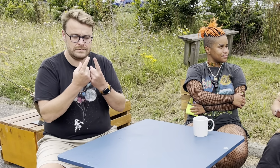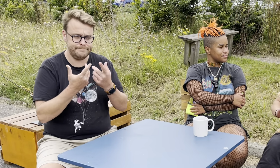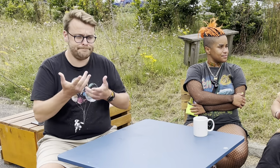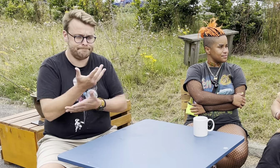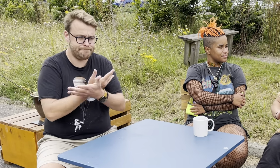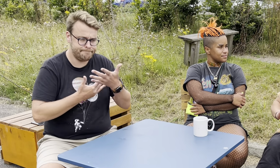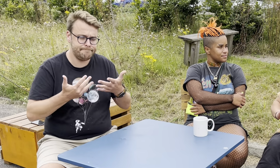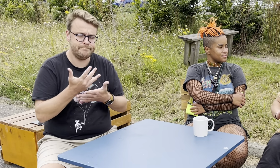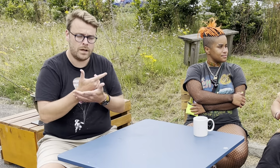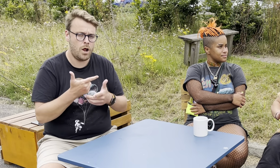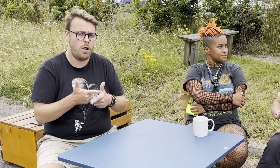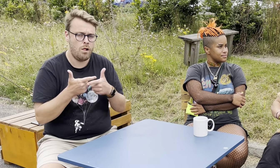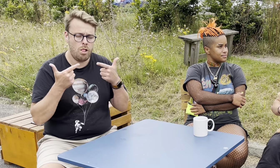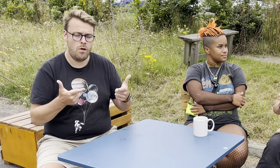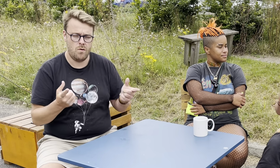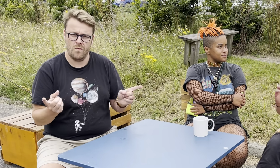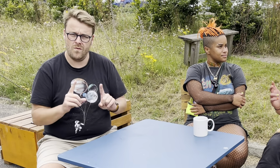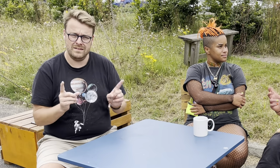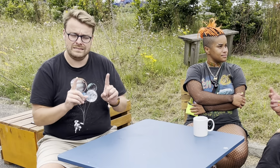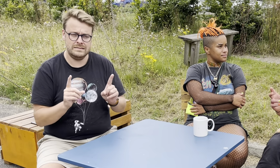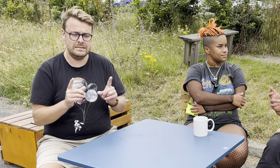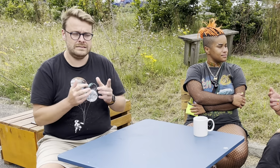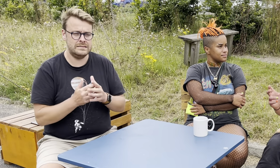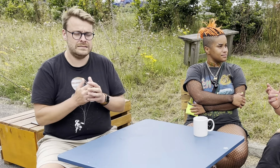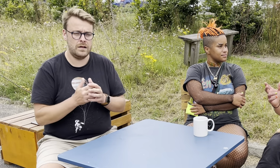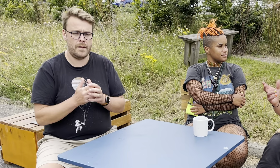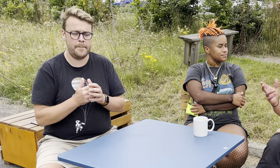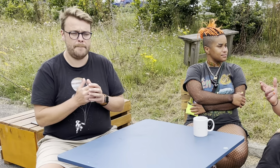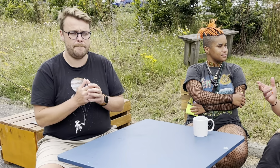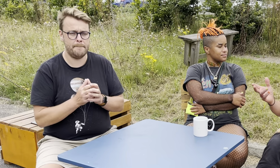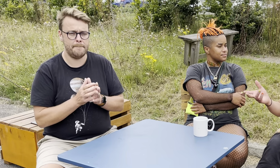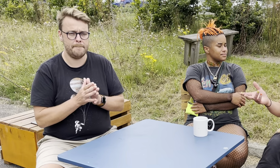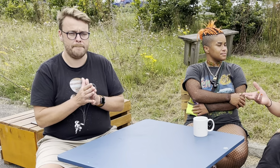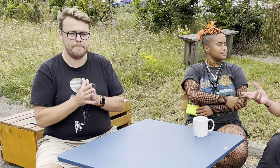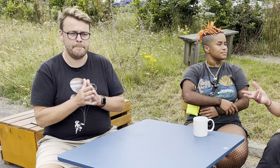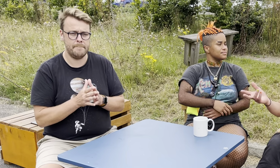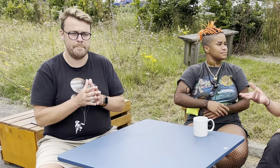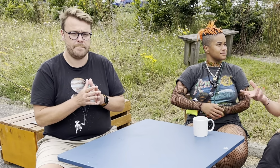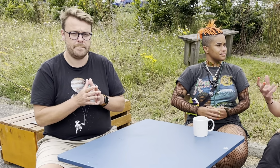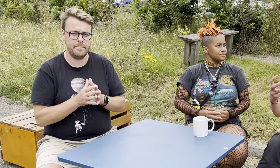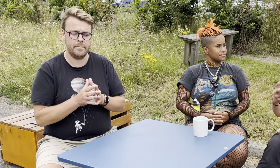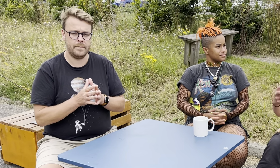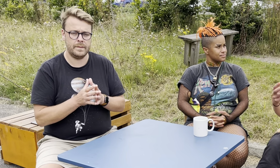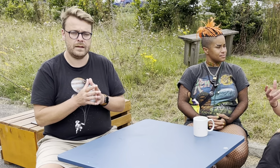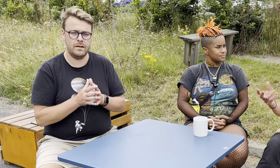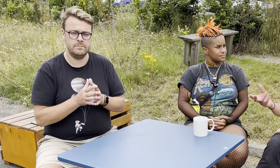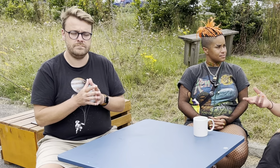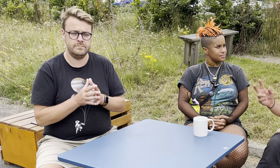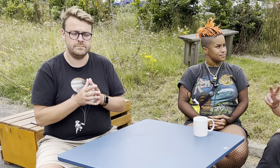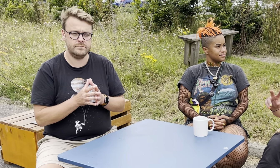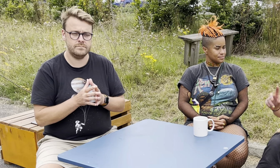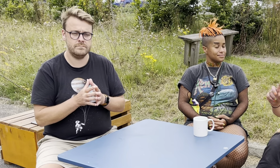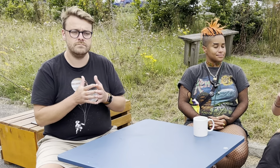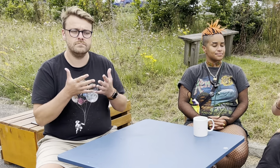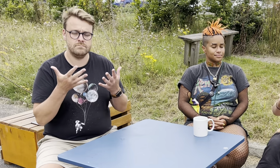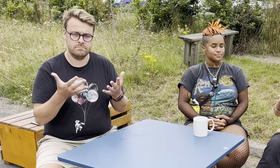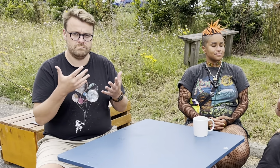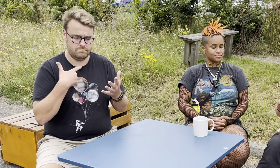about what happens when you invite a company to bring their own lived identity into the